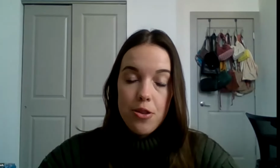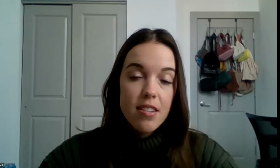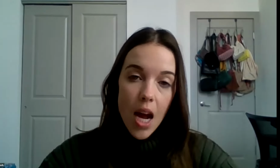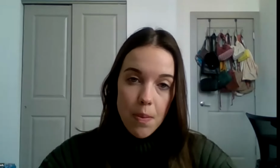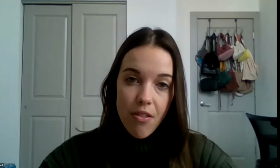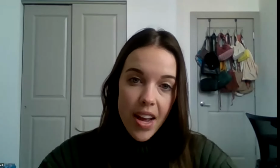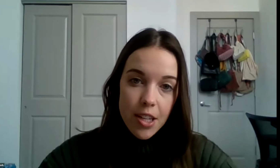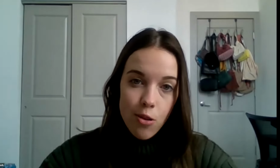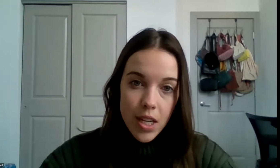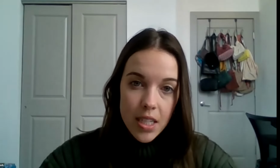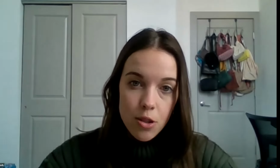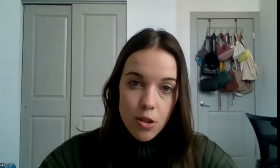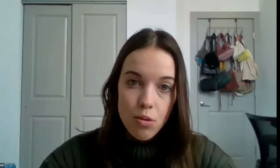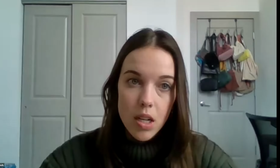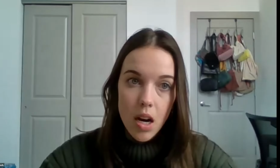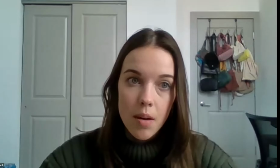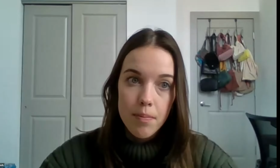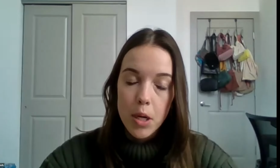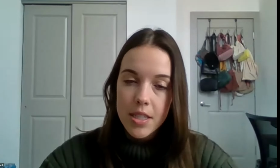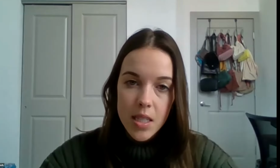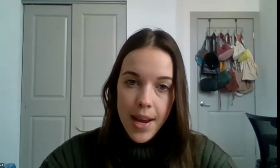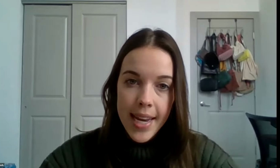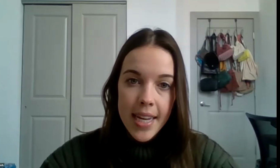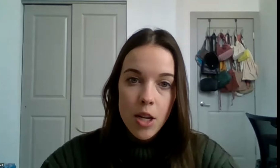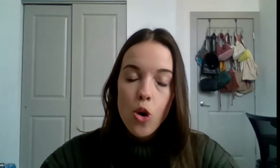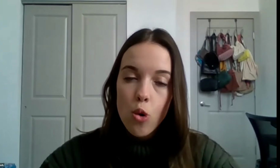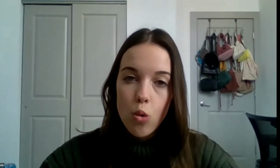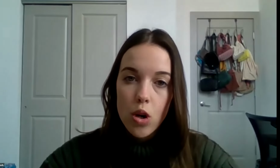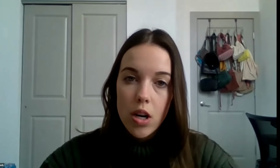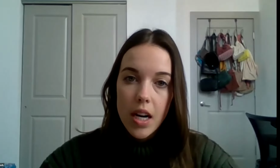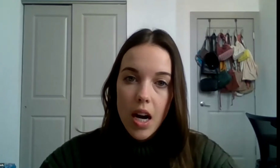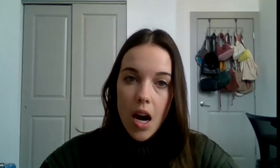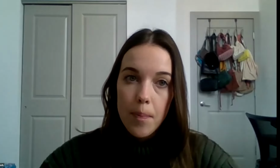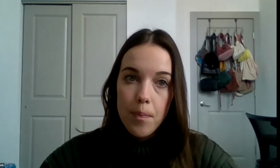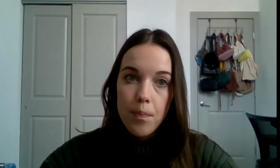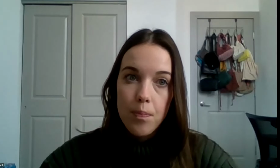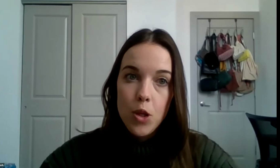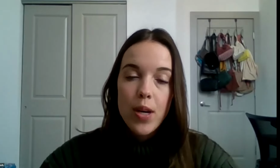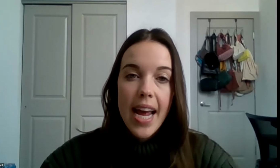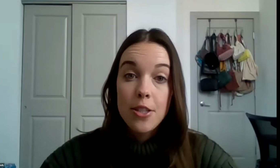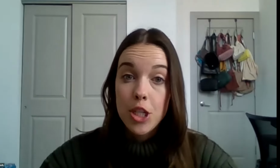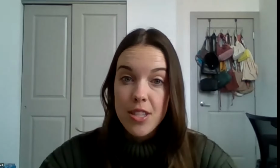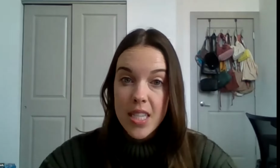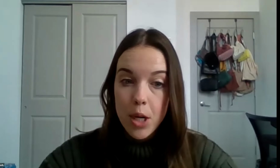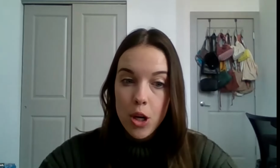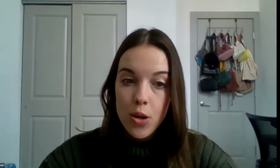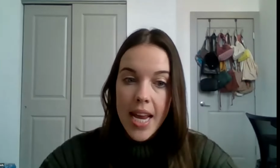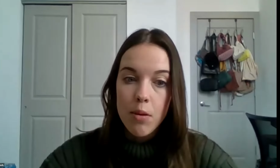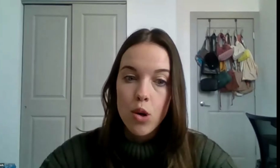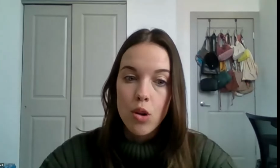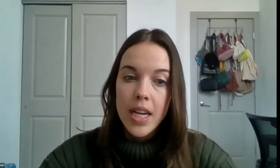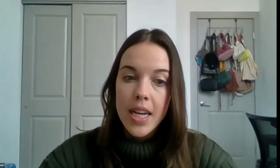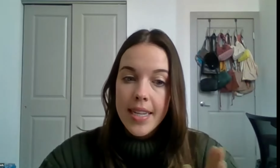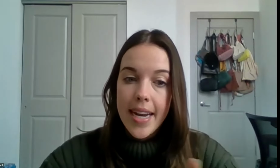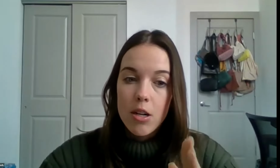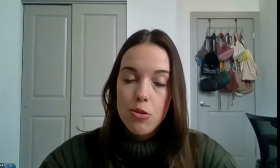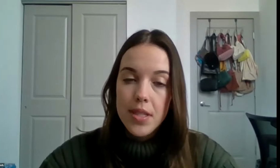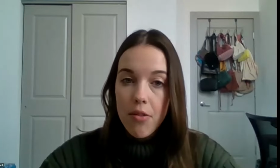on either the type of event you're looking to participate in, or you can enter your zip code and it